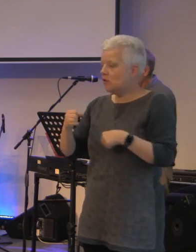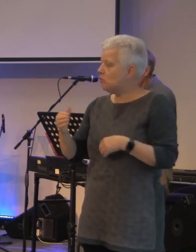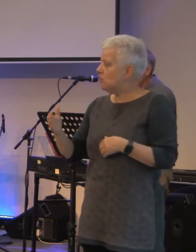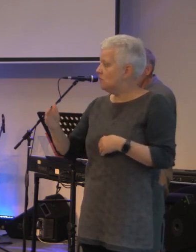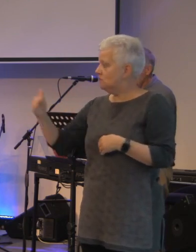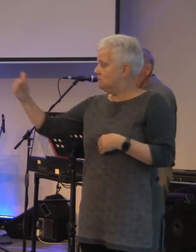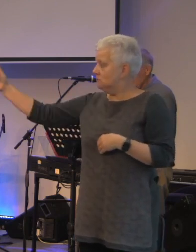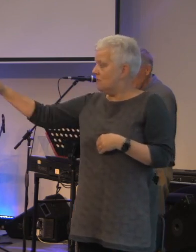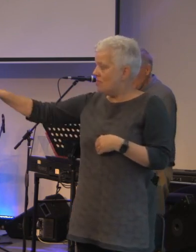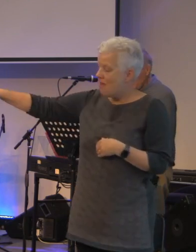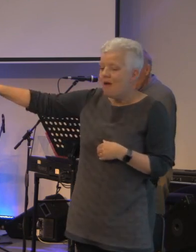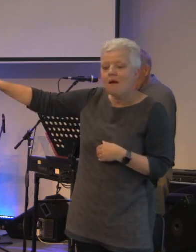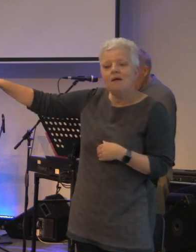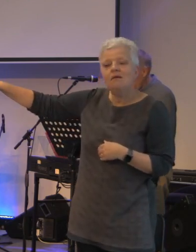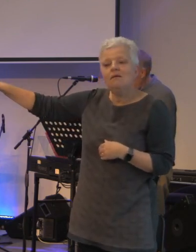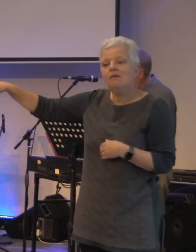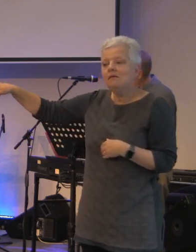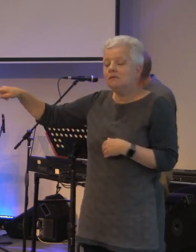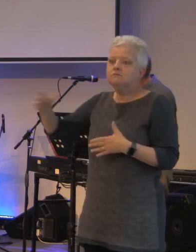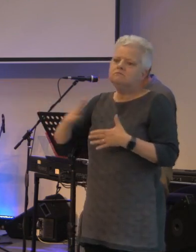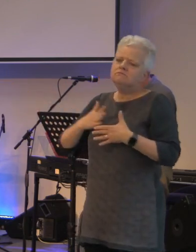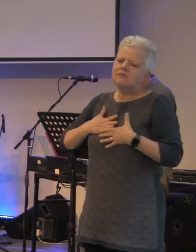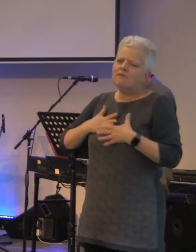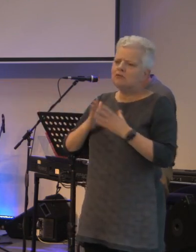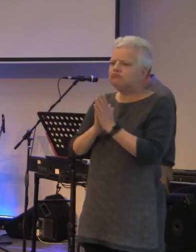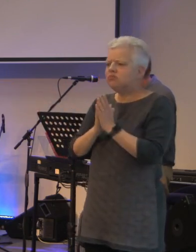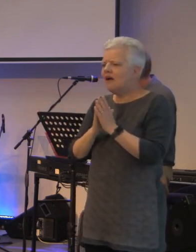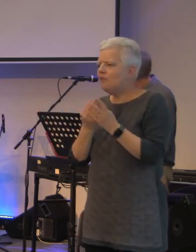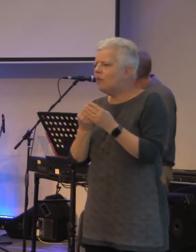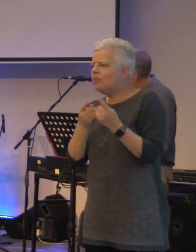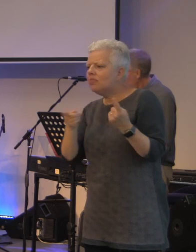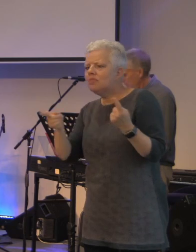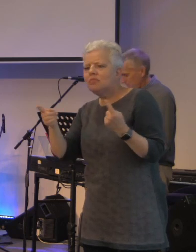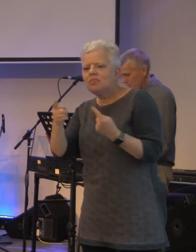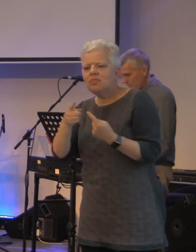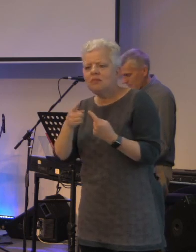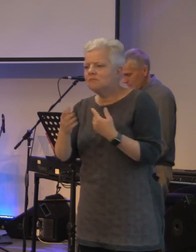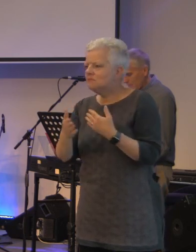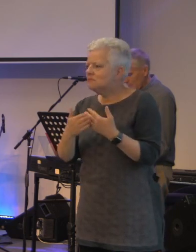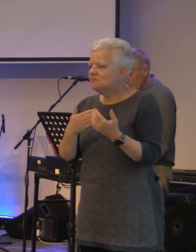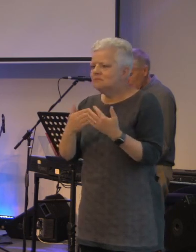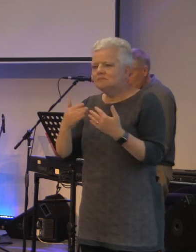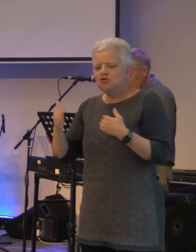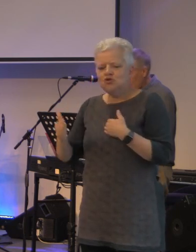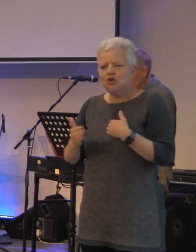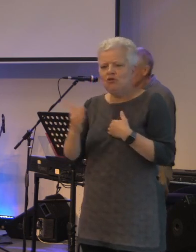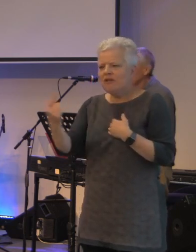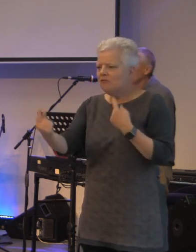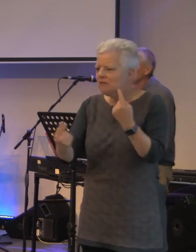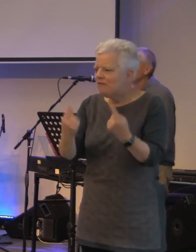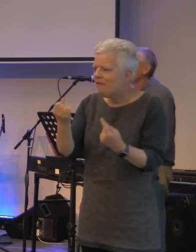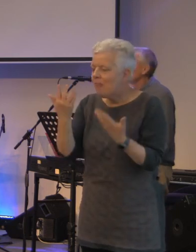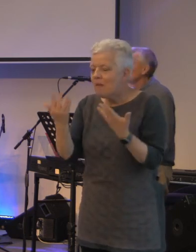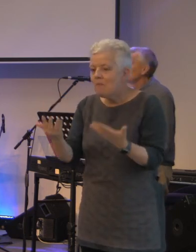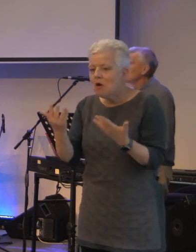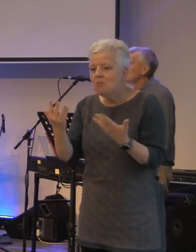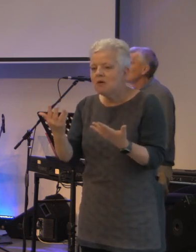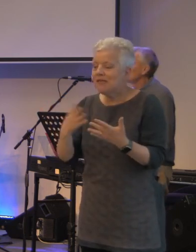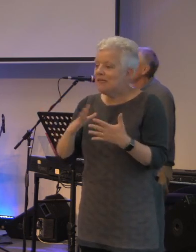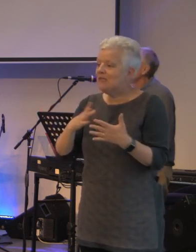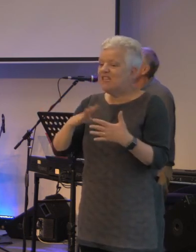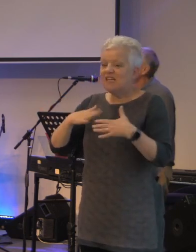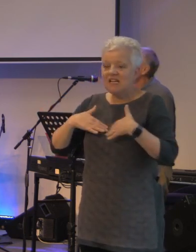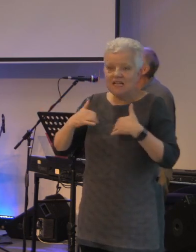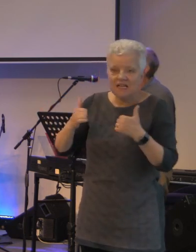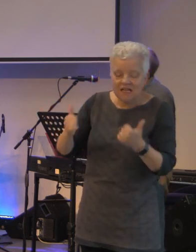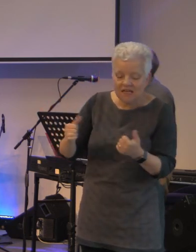my right at the front. They would love to pray for you. Whichever part of the journey it is for you, it's a touch of healing.